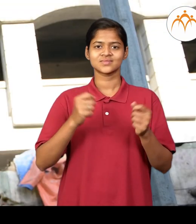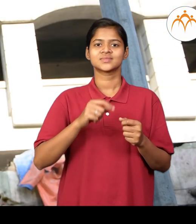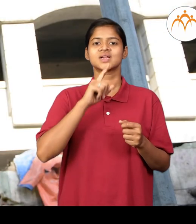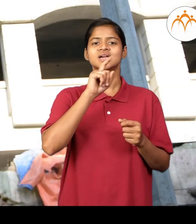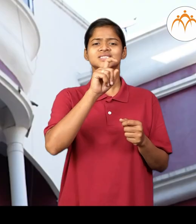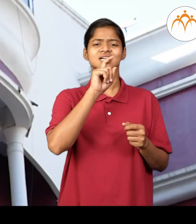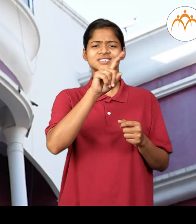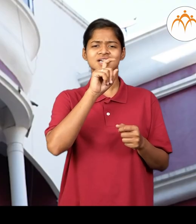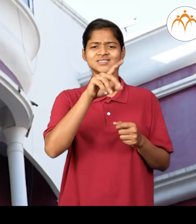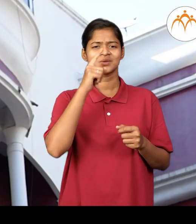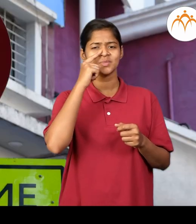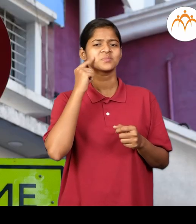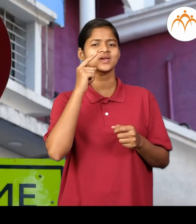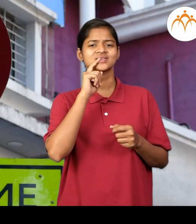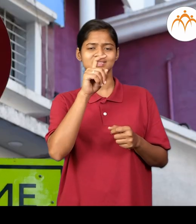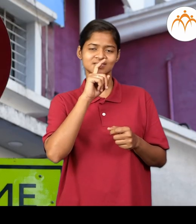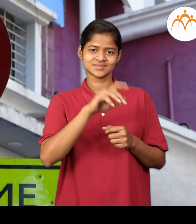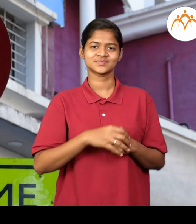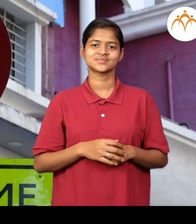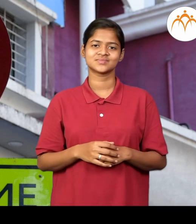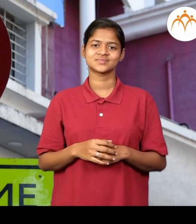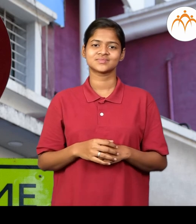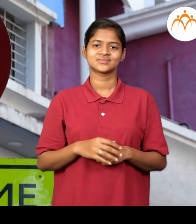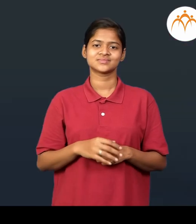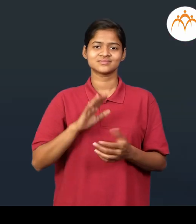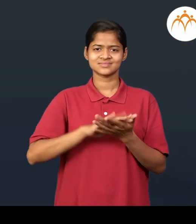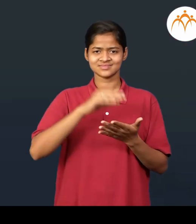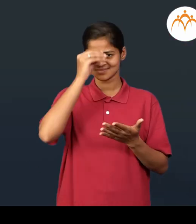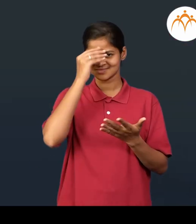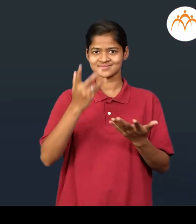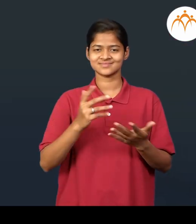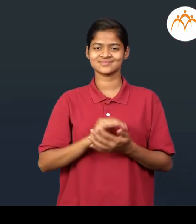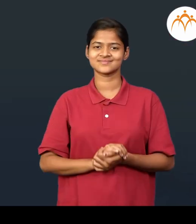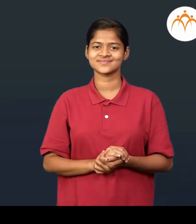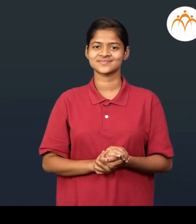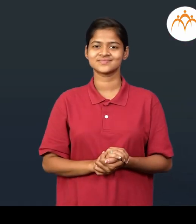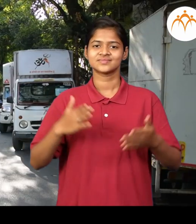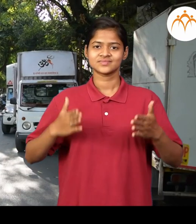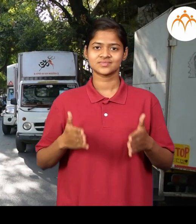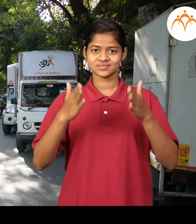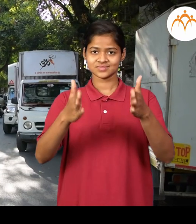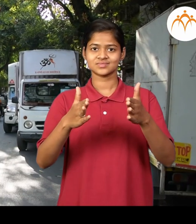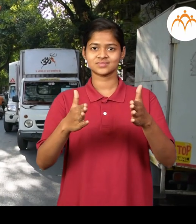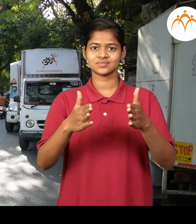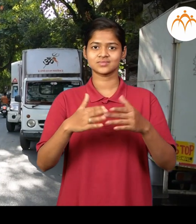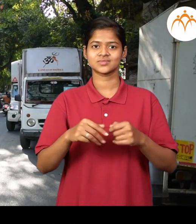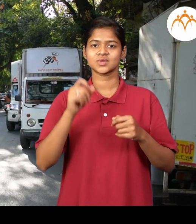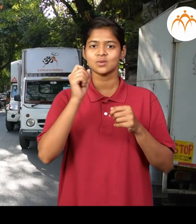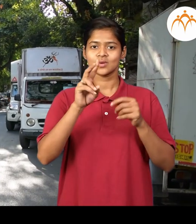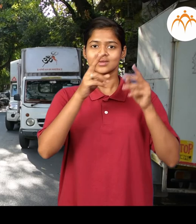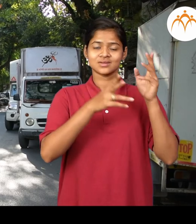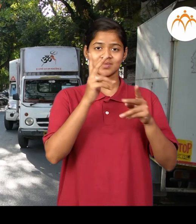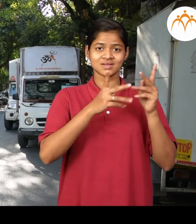road and ask the grown-ups for their meaning. What did we learn? On the roads or at